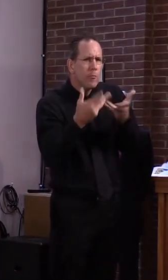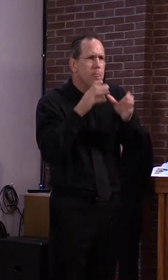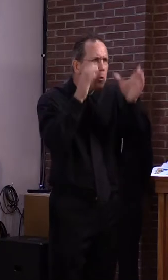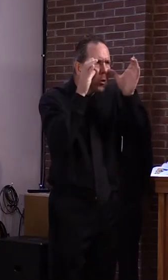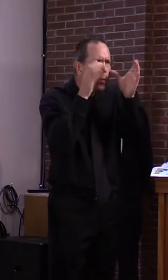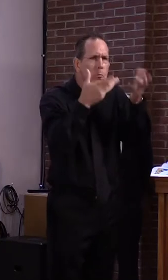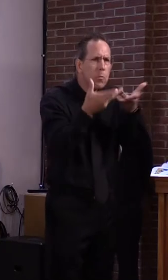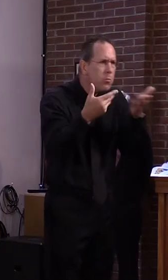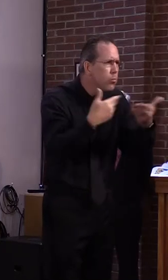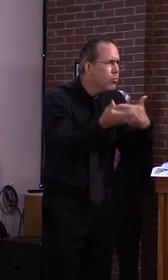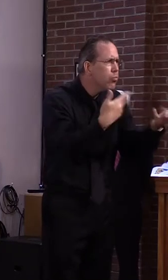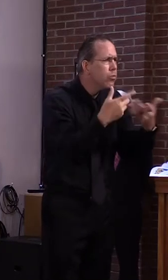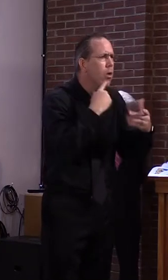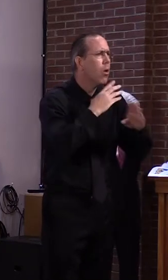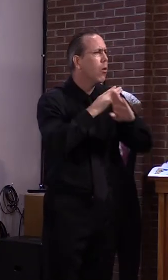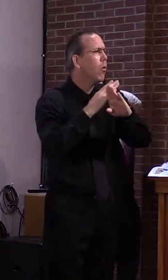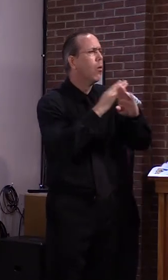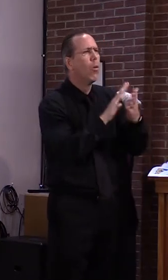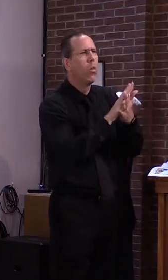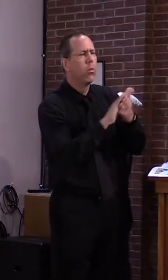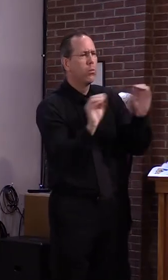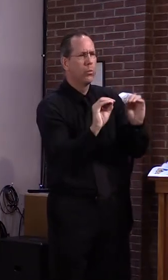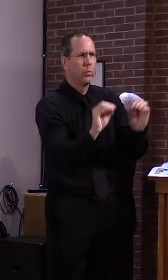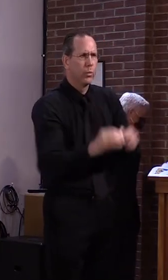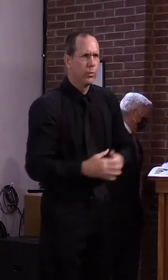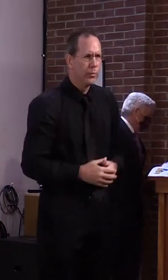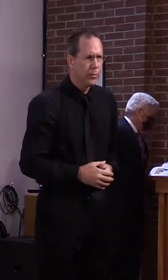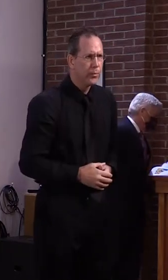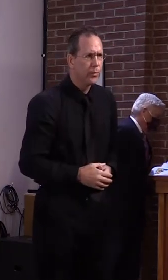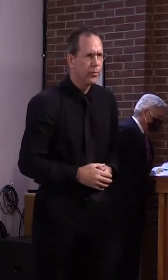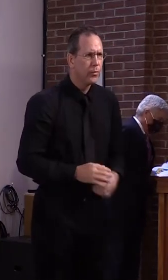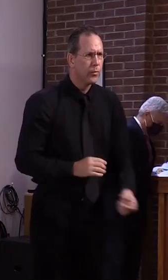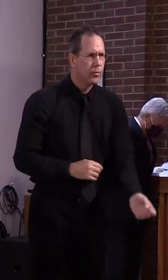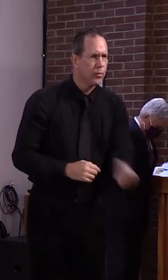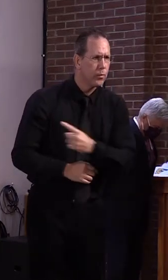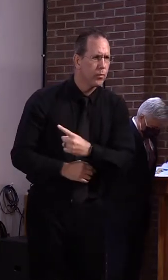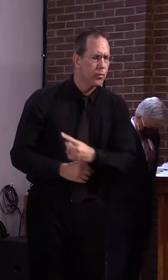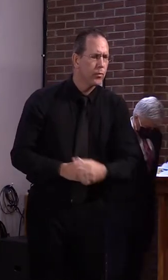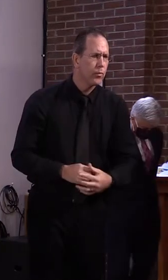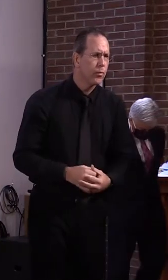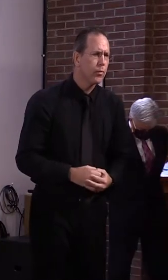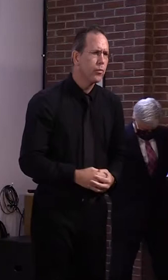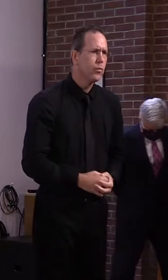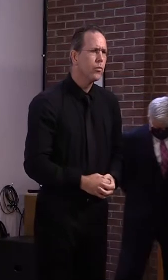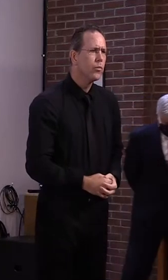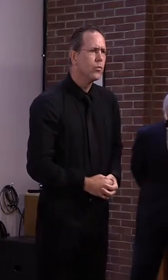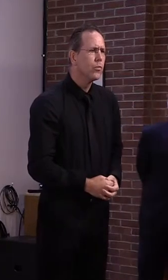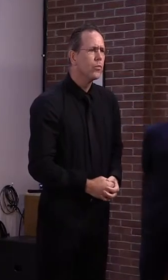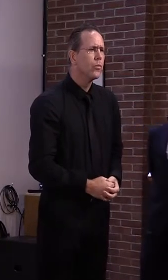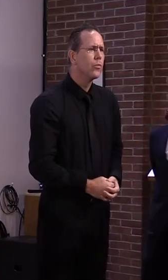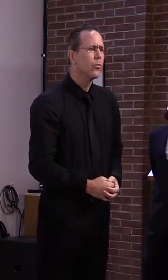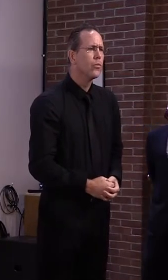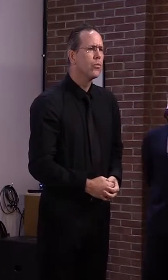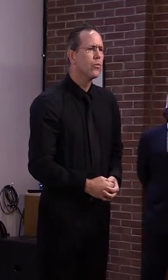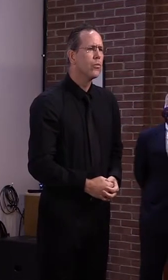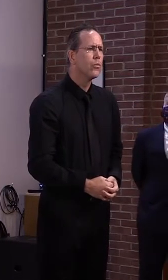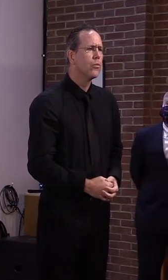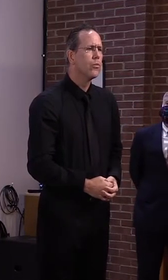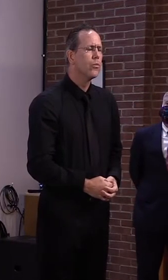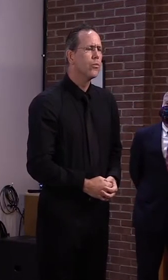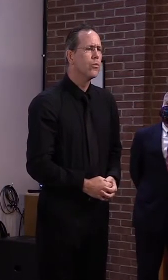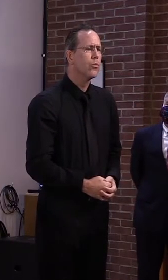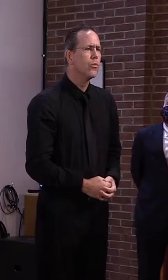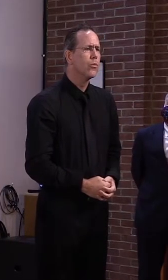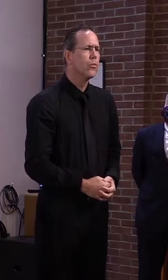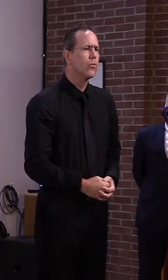So the 25, did I understand you correctly? It's a random number, apparently. Is that the number you're